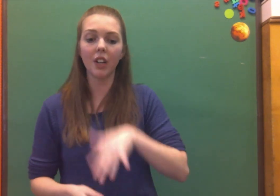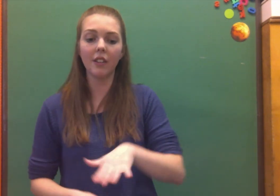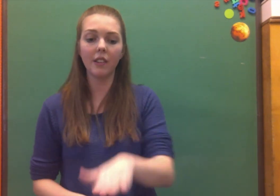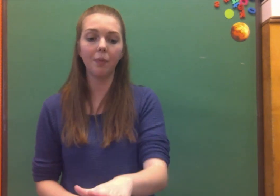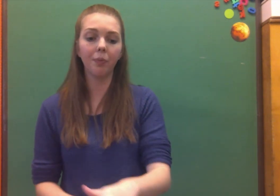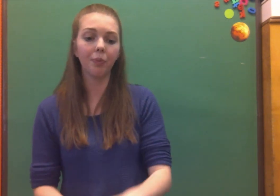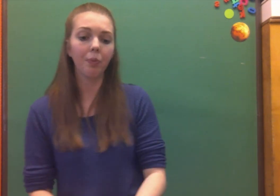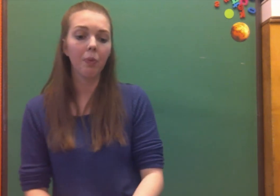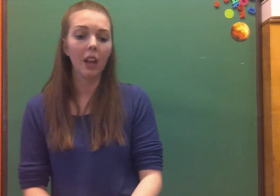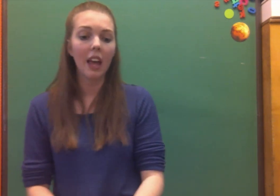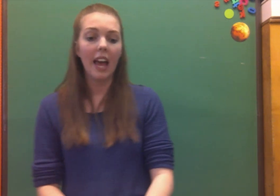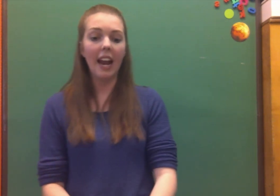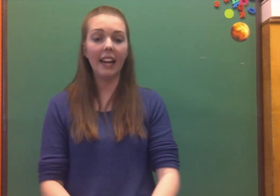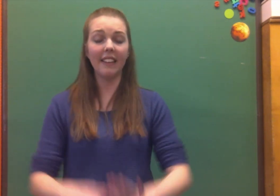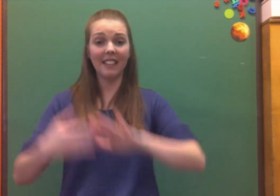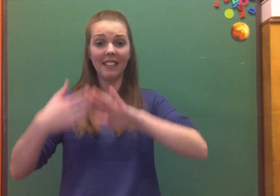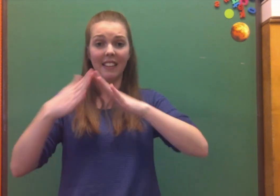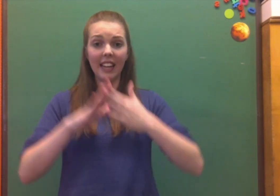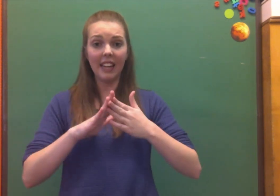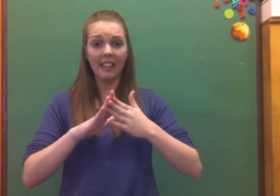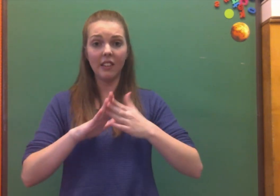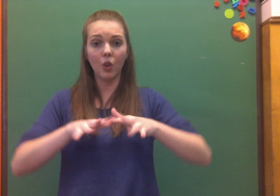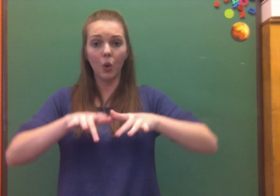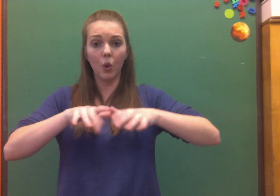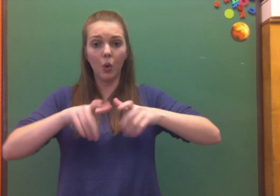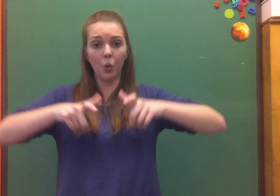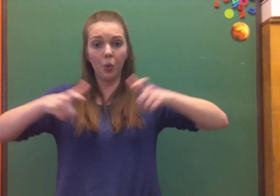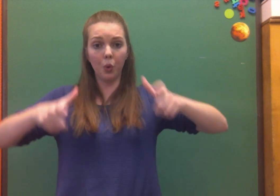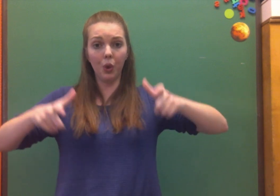rivers. And the cities grew.